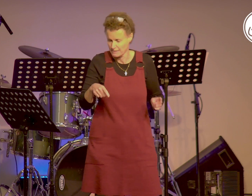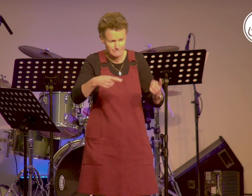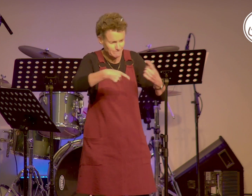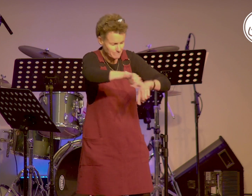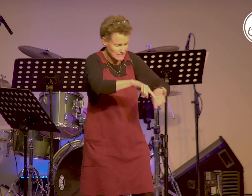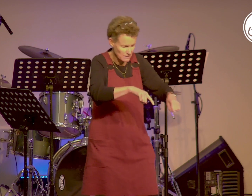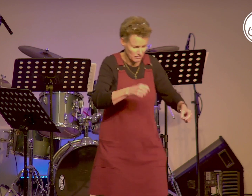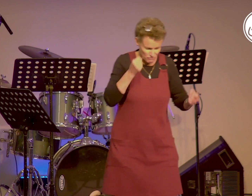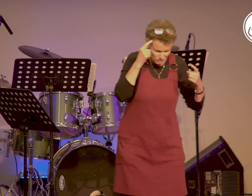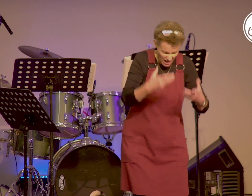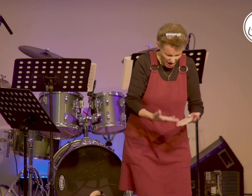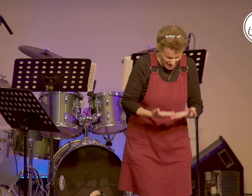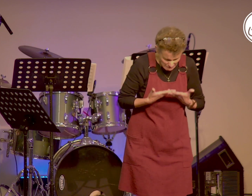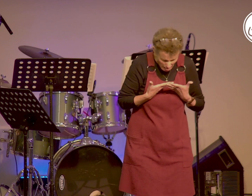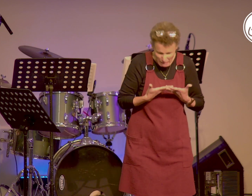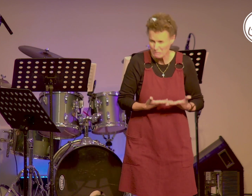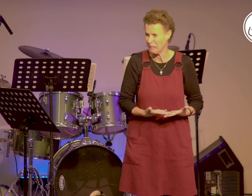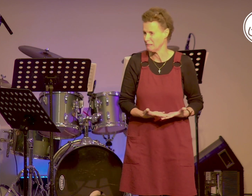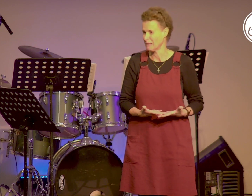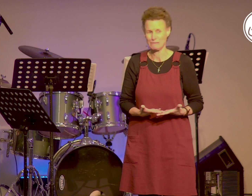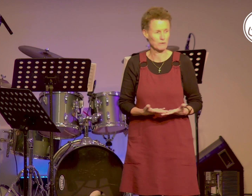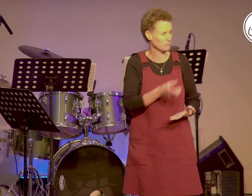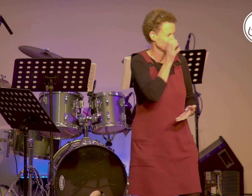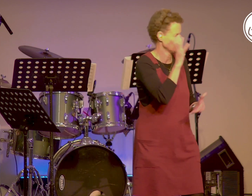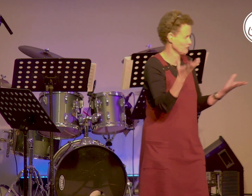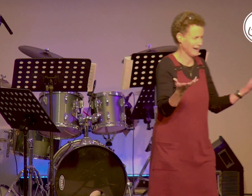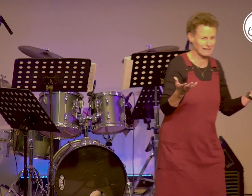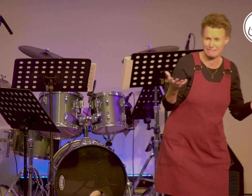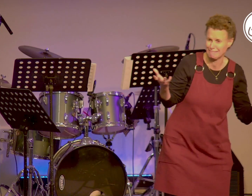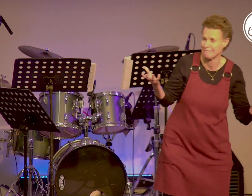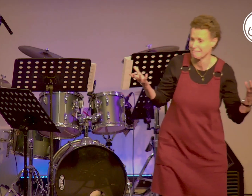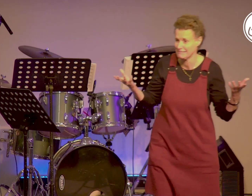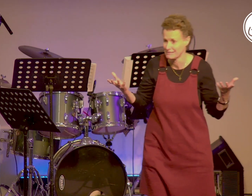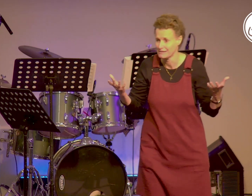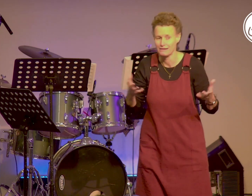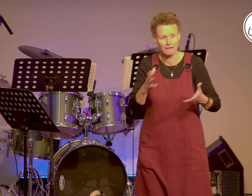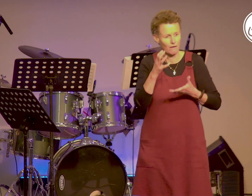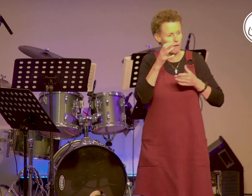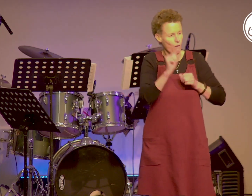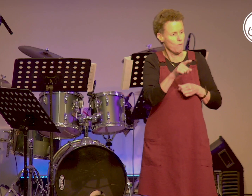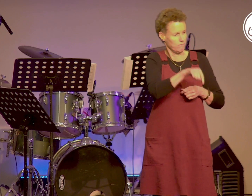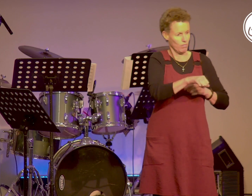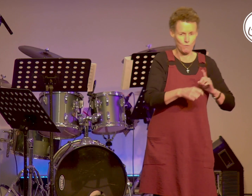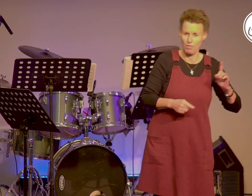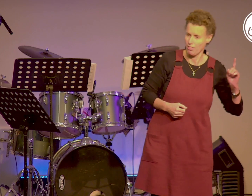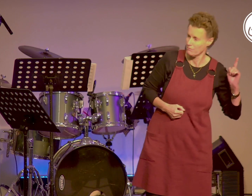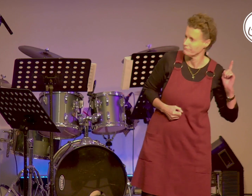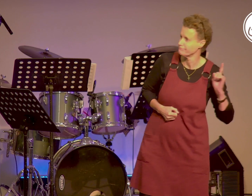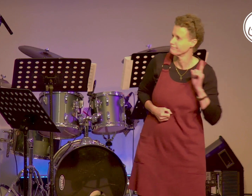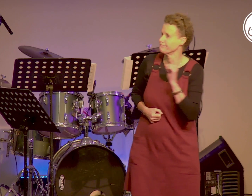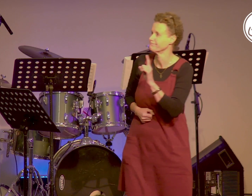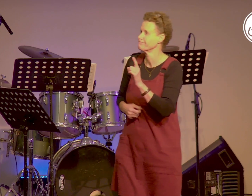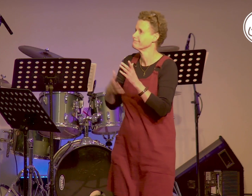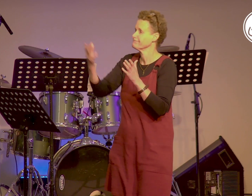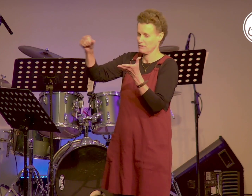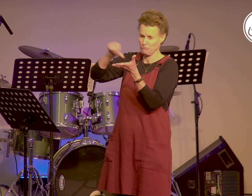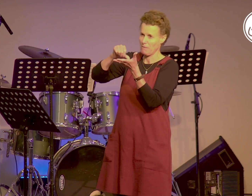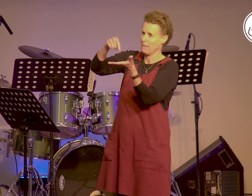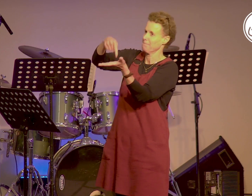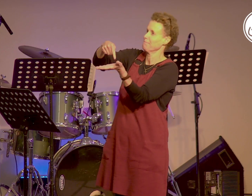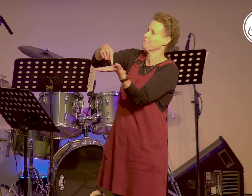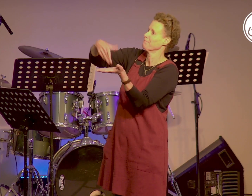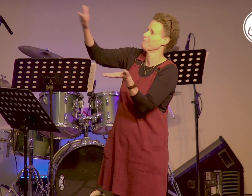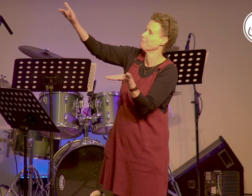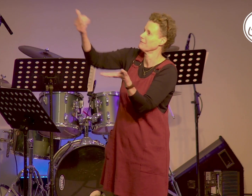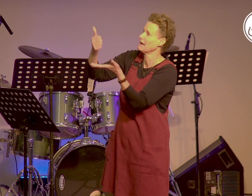Hebrews. And they drank that water and were like, ugh, I can't drink that. And what did they